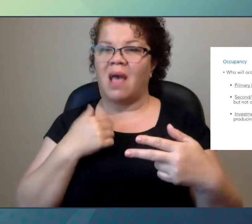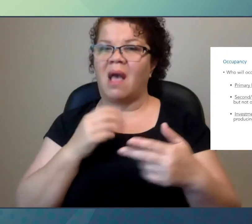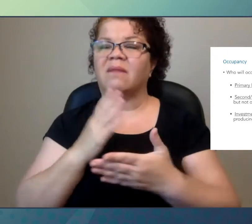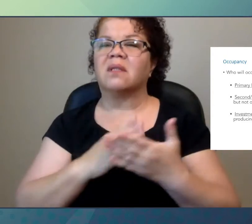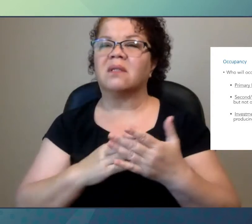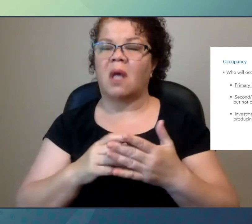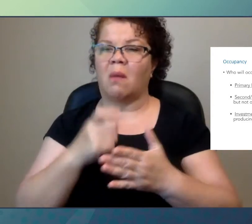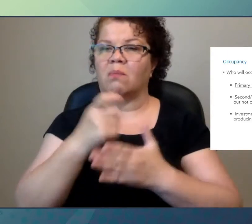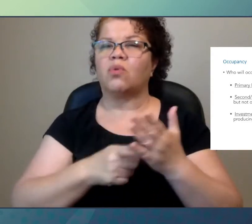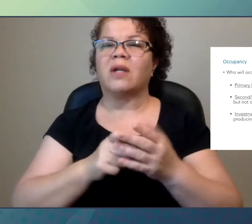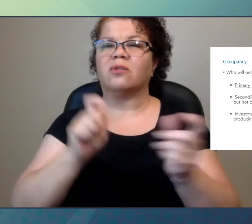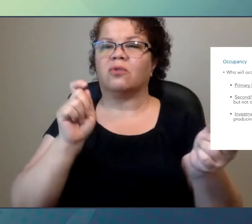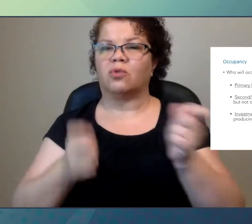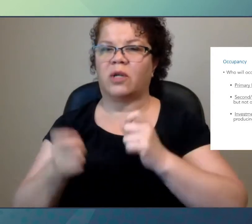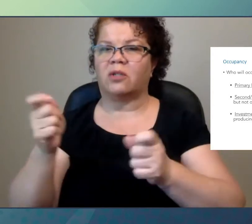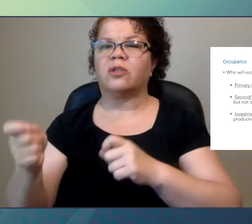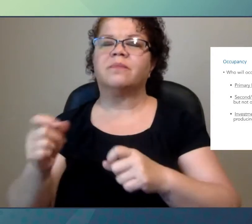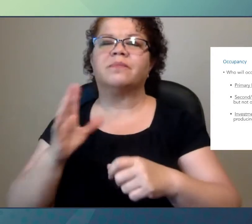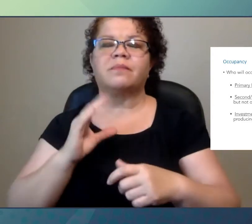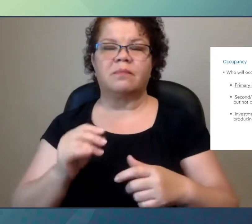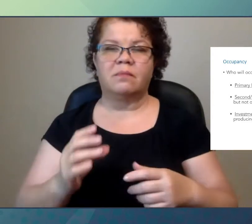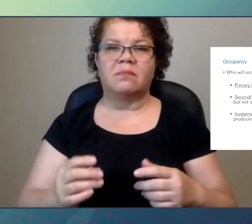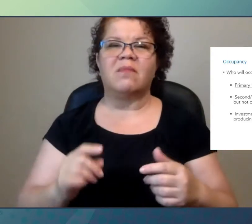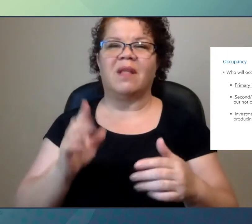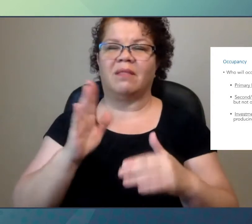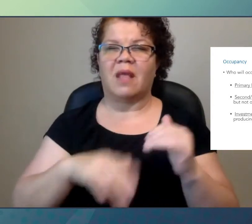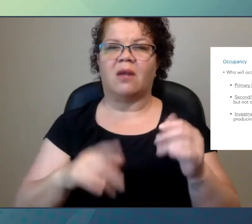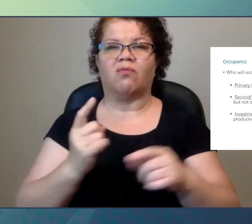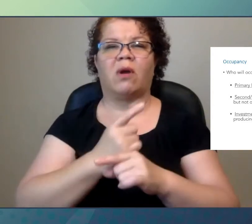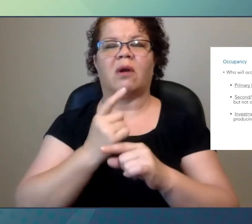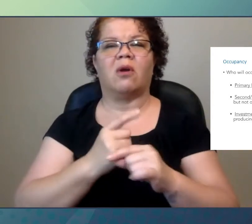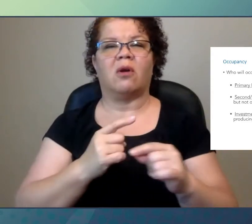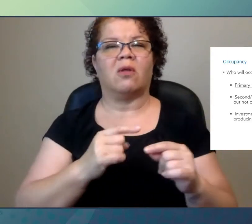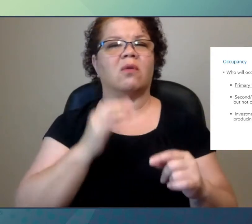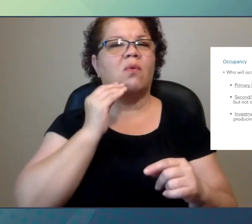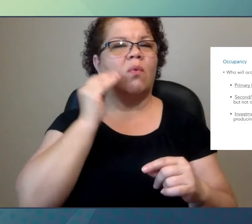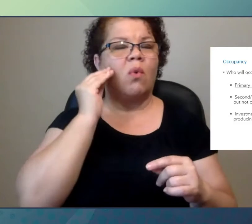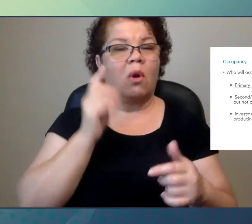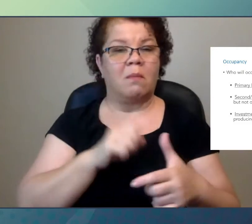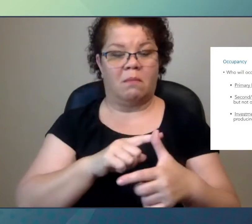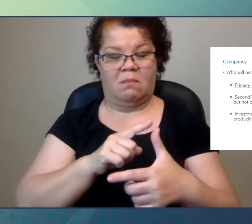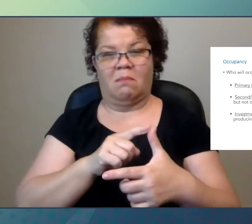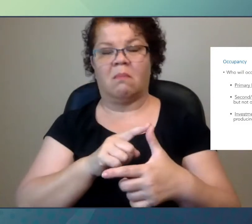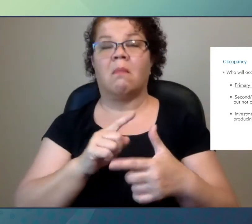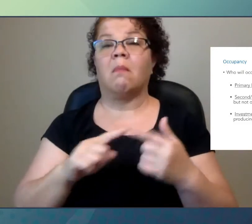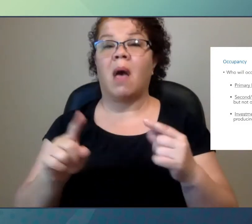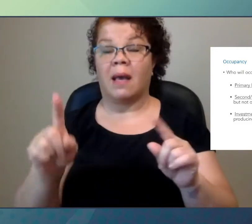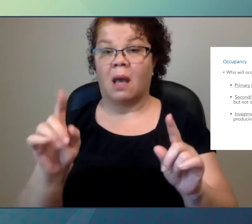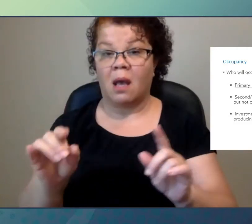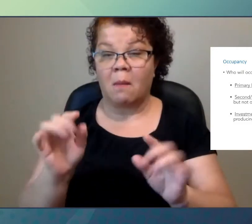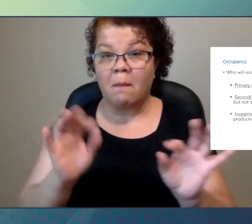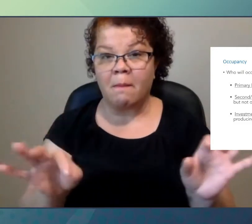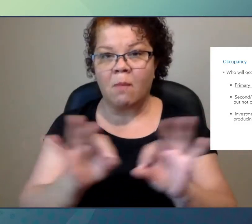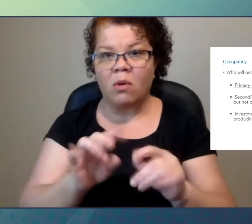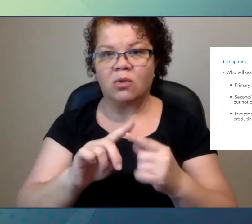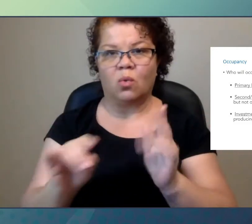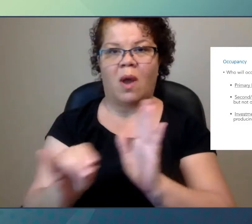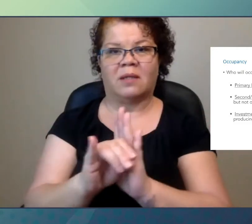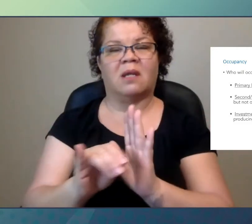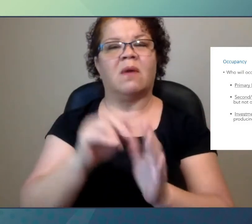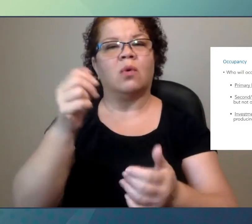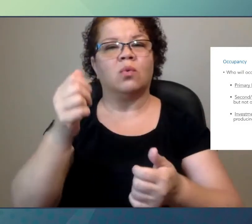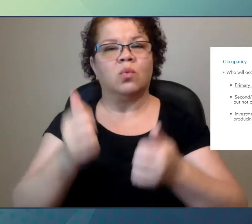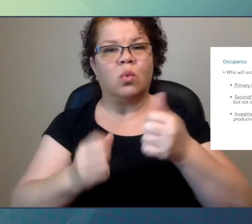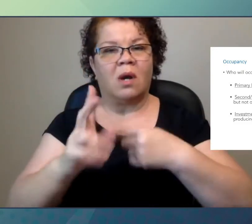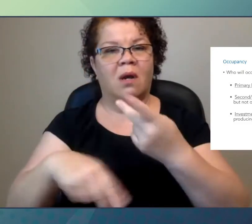more expensive than the primary residence, but that's why it's important to identify which type of property it is